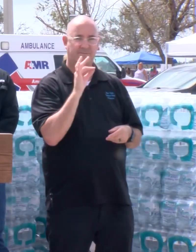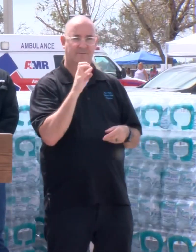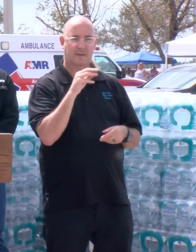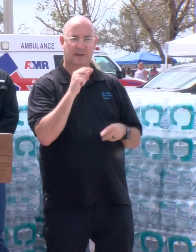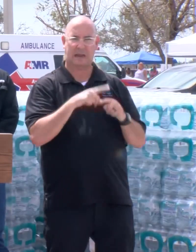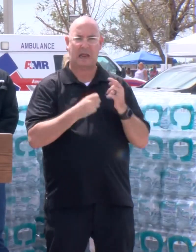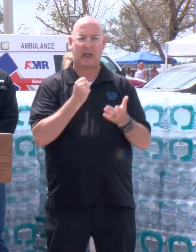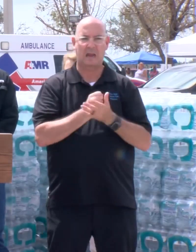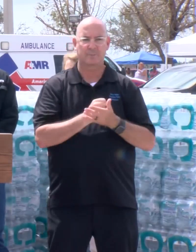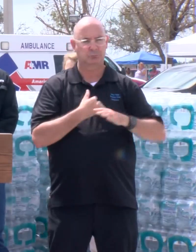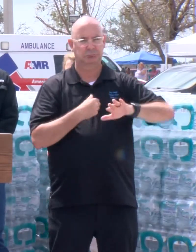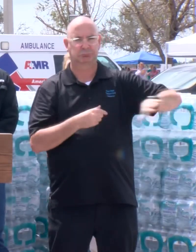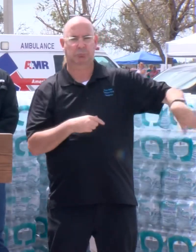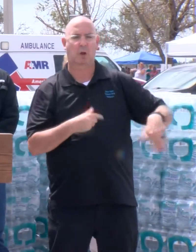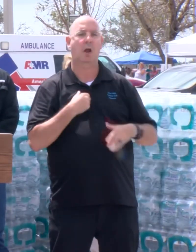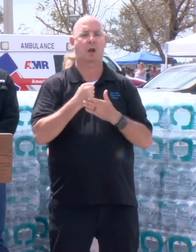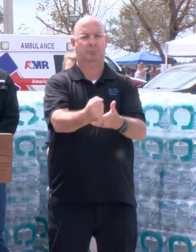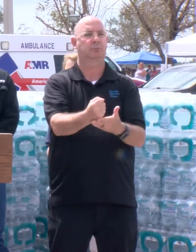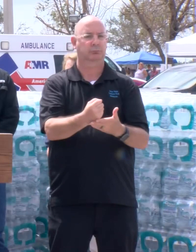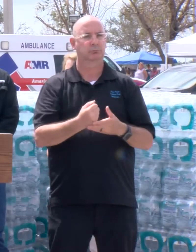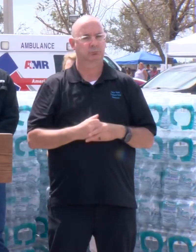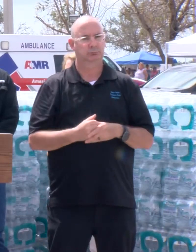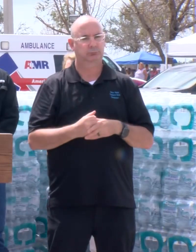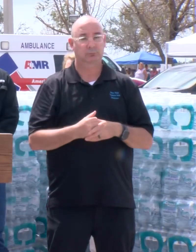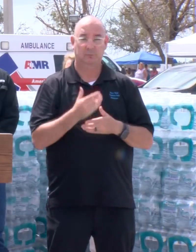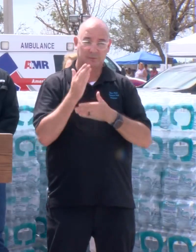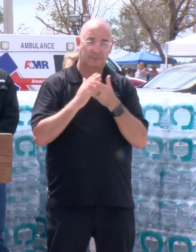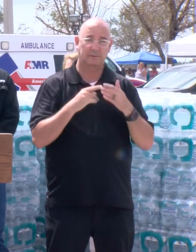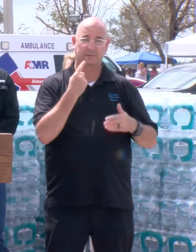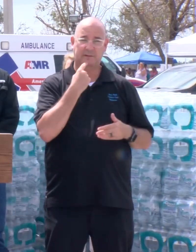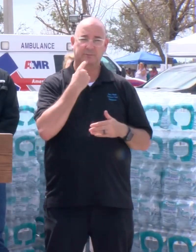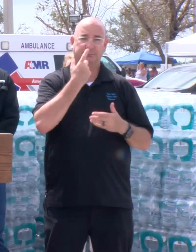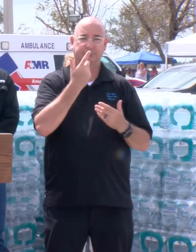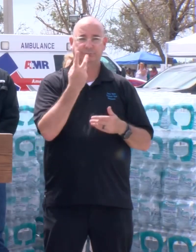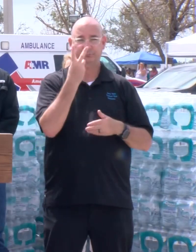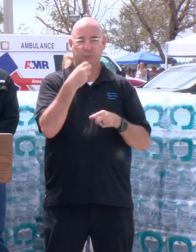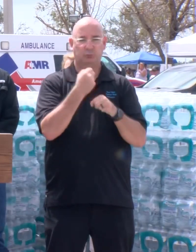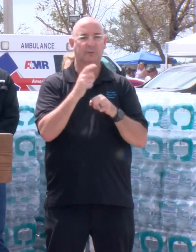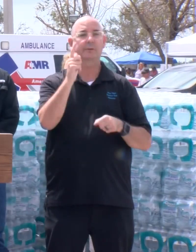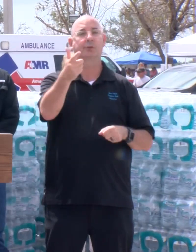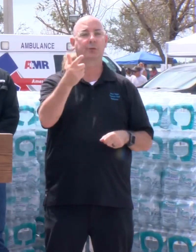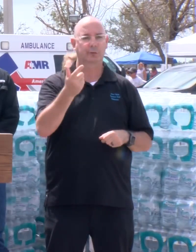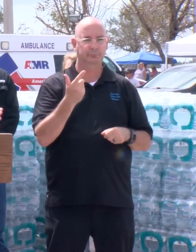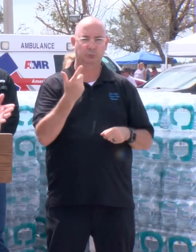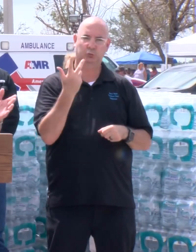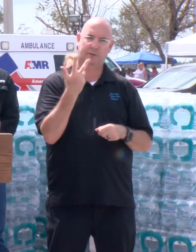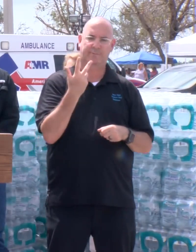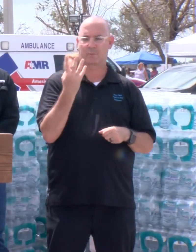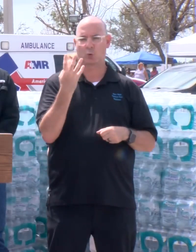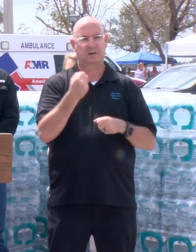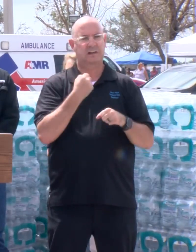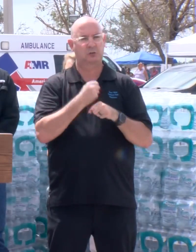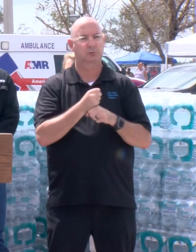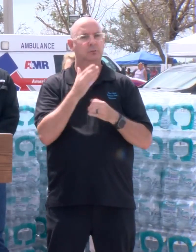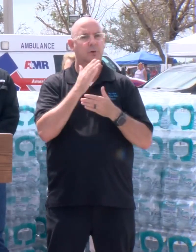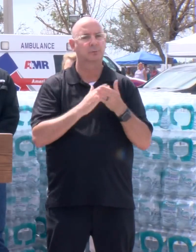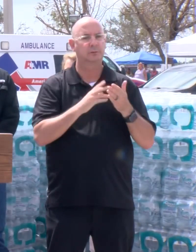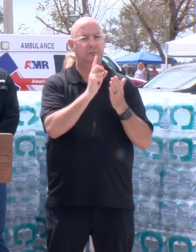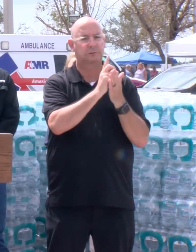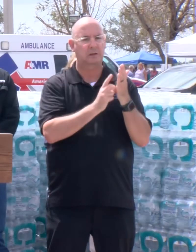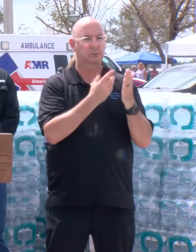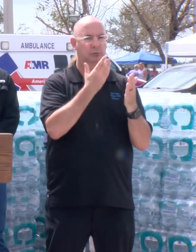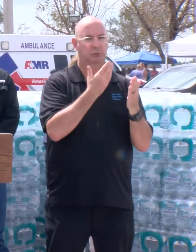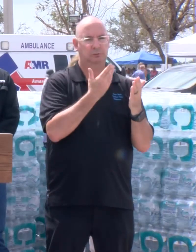of that we're announcing, 2 years, 3 years, 4 years later. That's part of the design. Some of that's bureaucracy. Go figure, state and